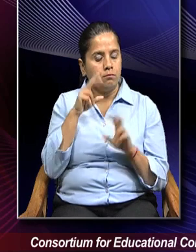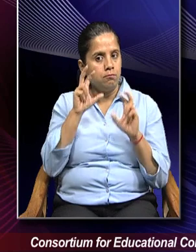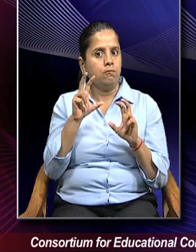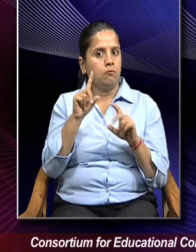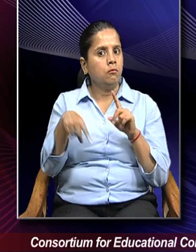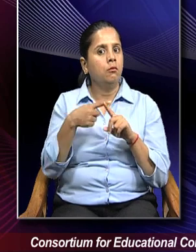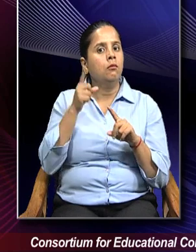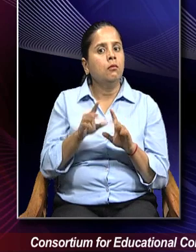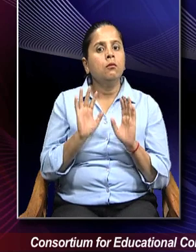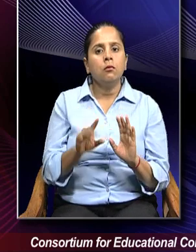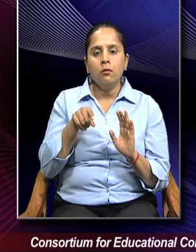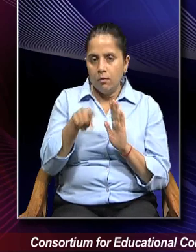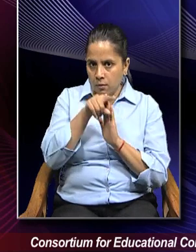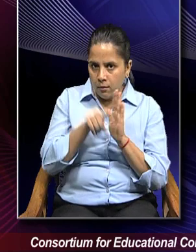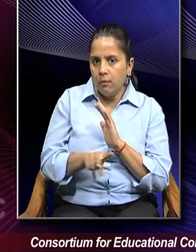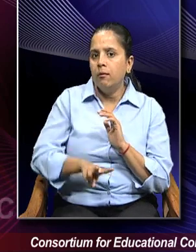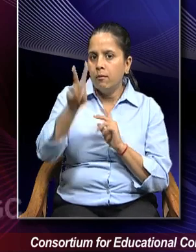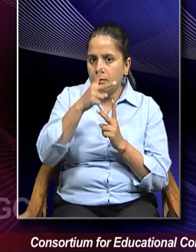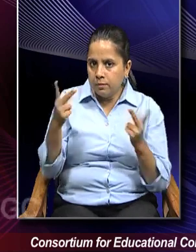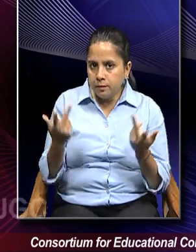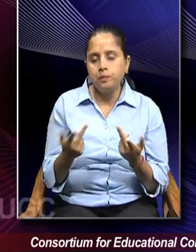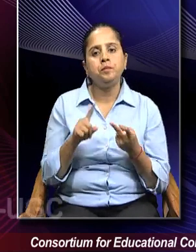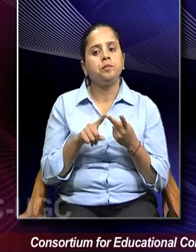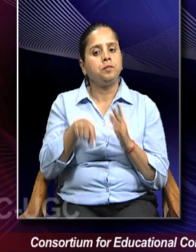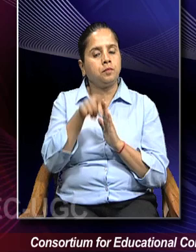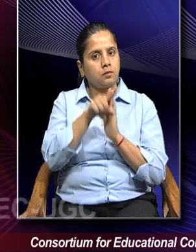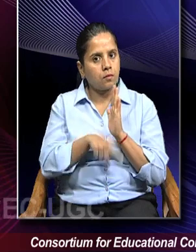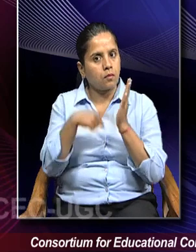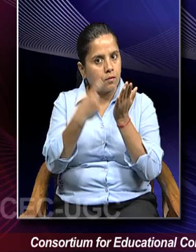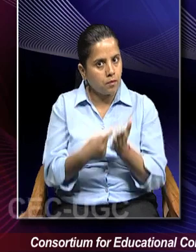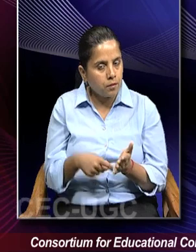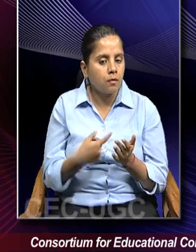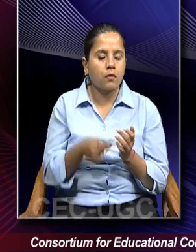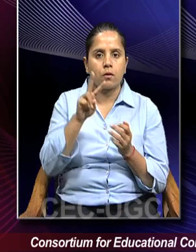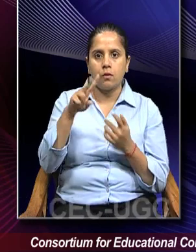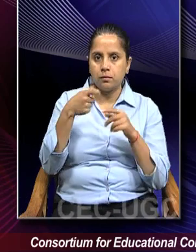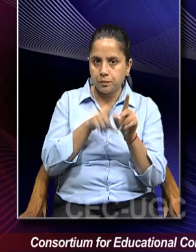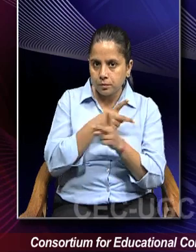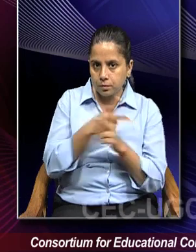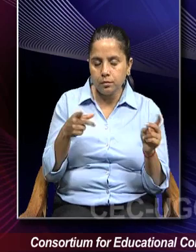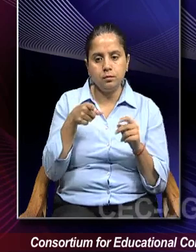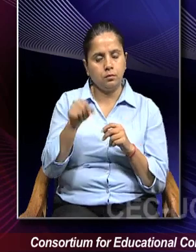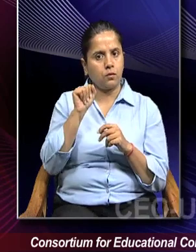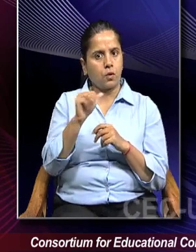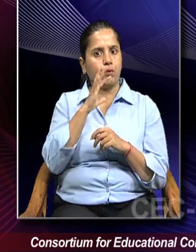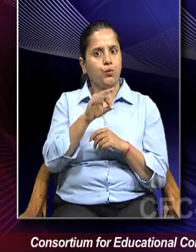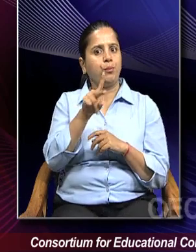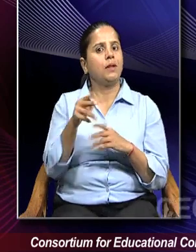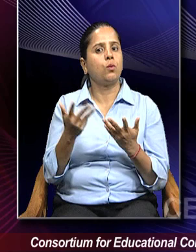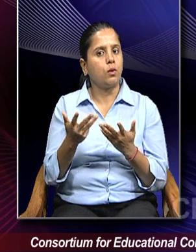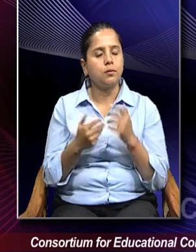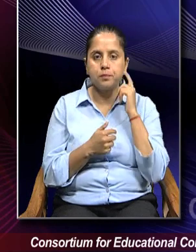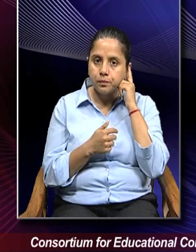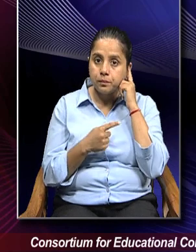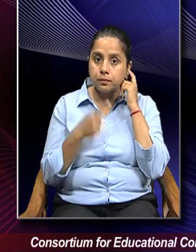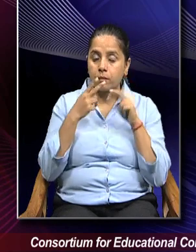about the ethical values, ethical principles or virtuosity in its true sense.